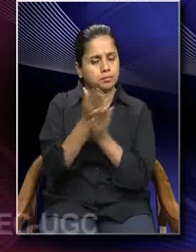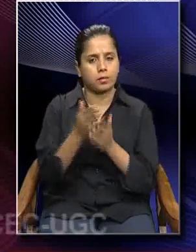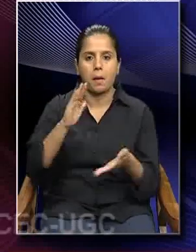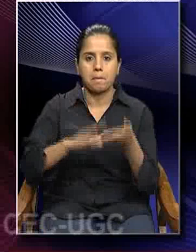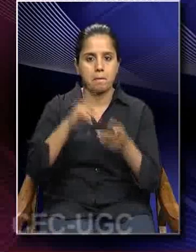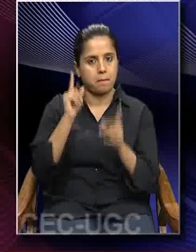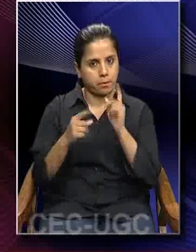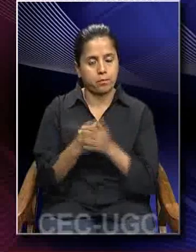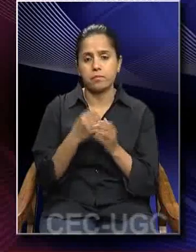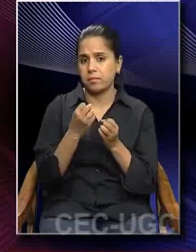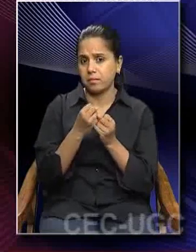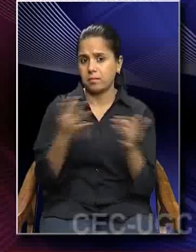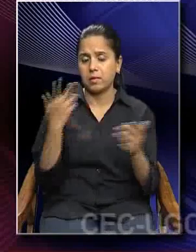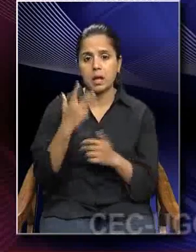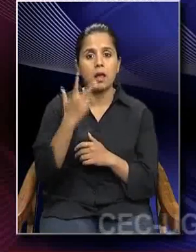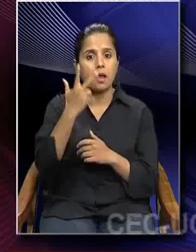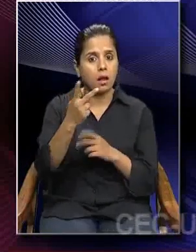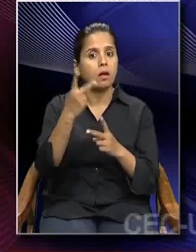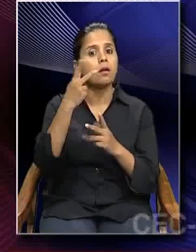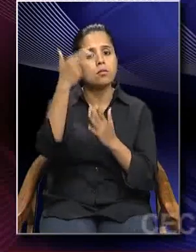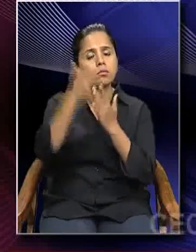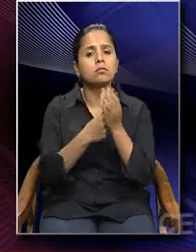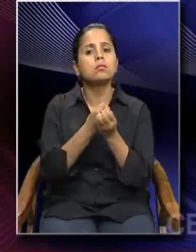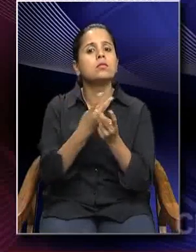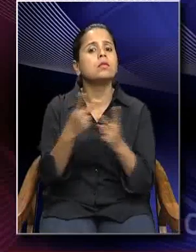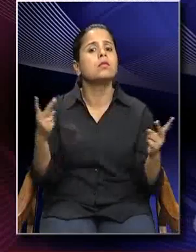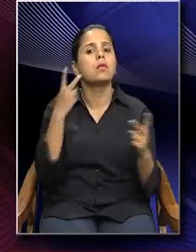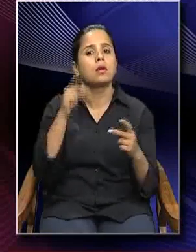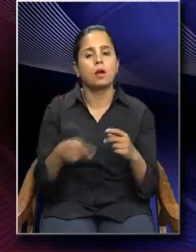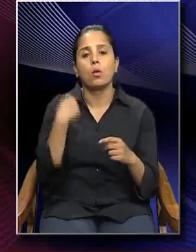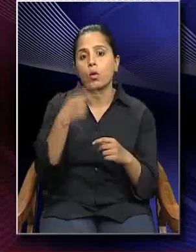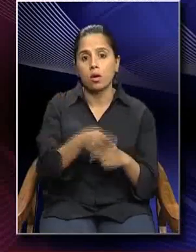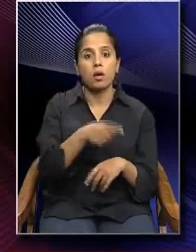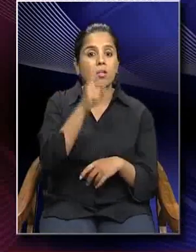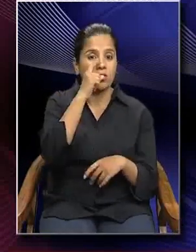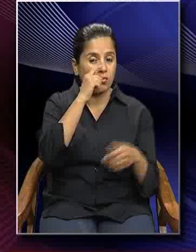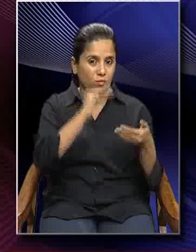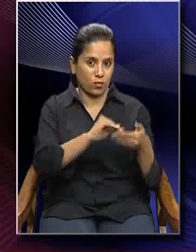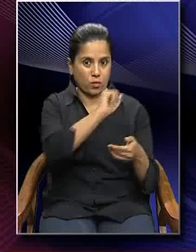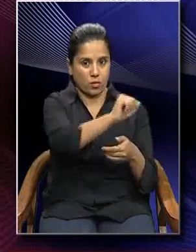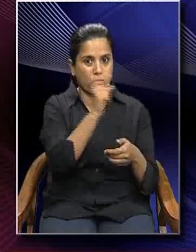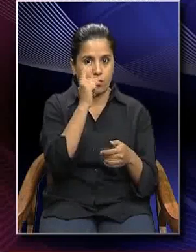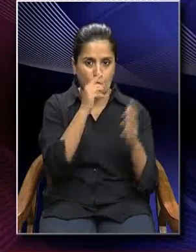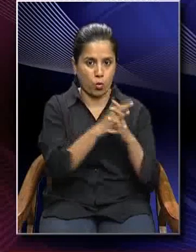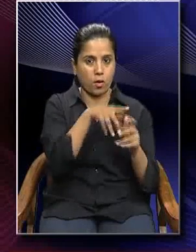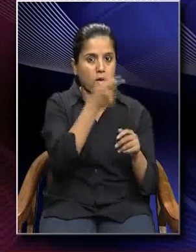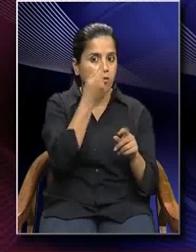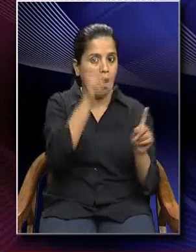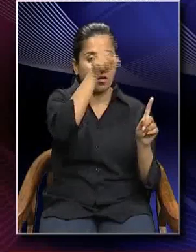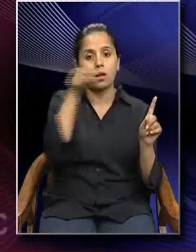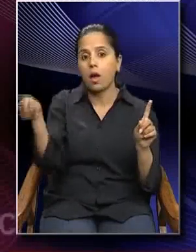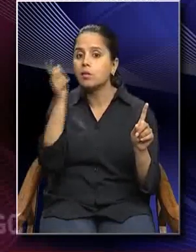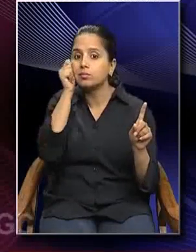marriage, most of the 8 forms of marriage, it was the bride's father who paid the groom's